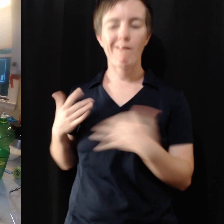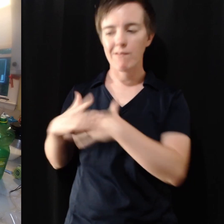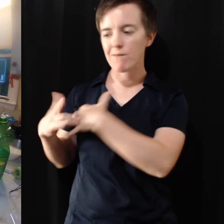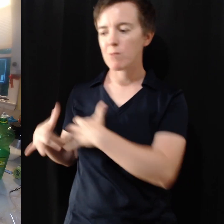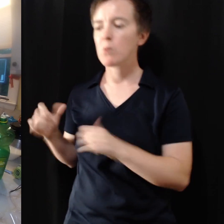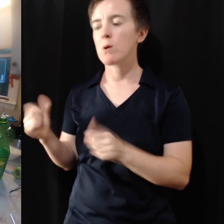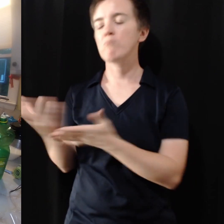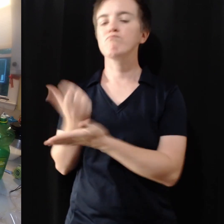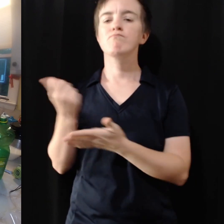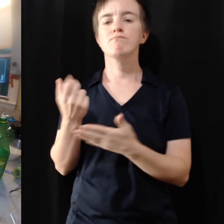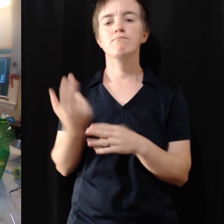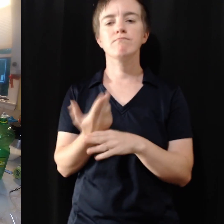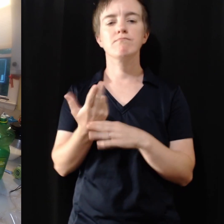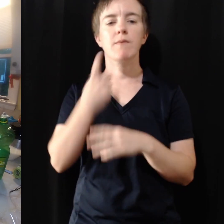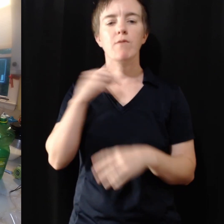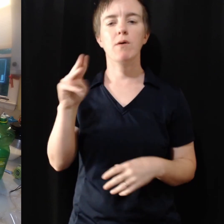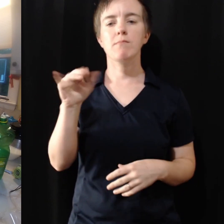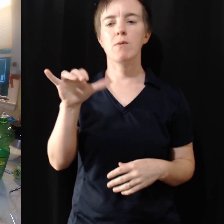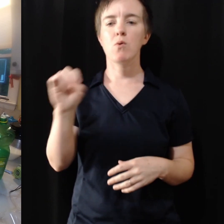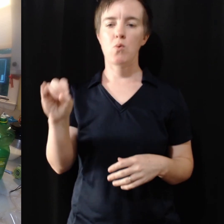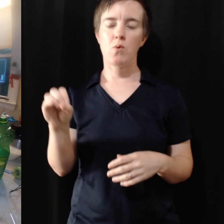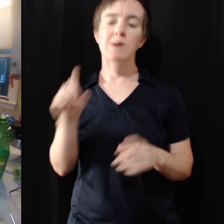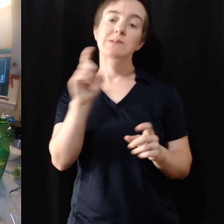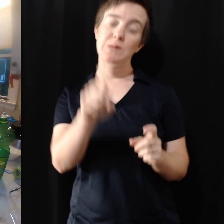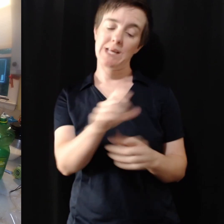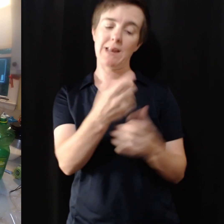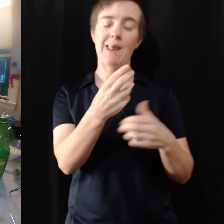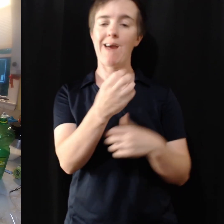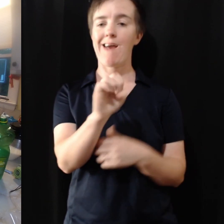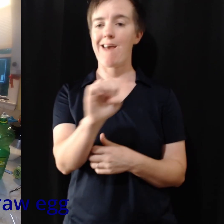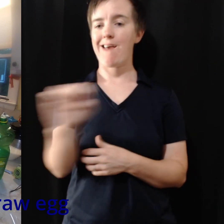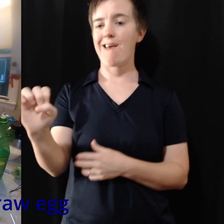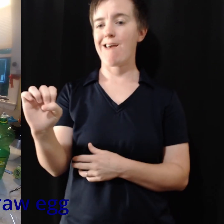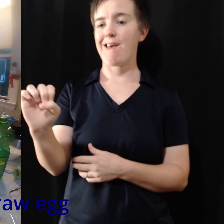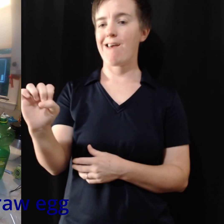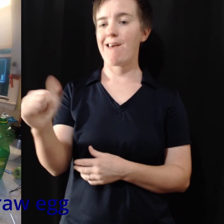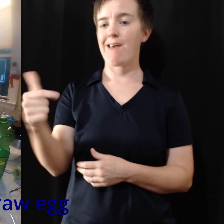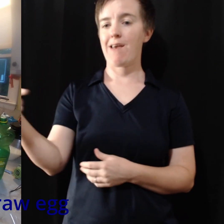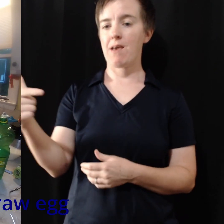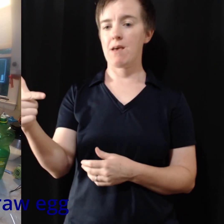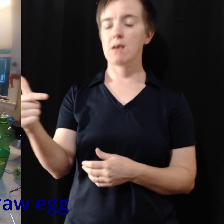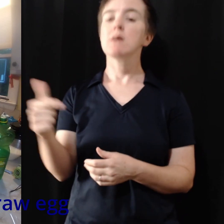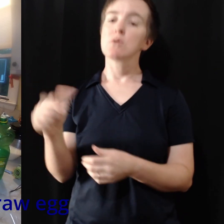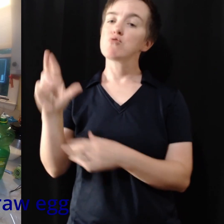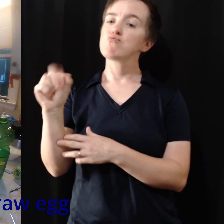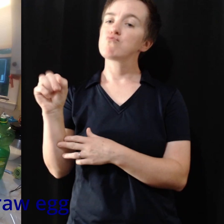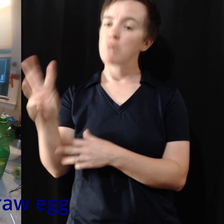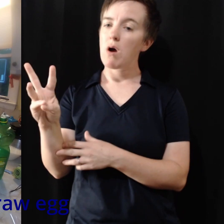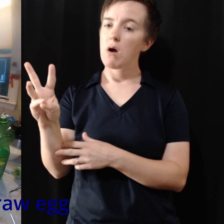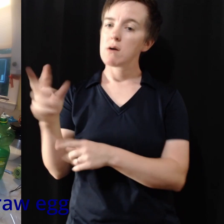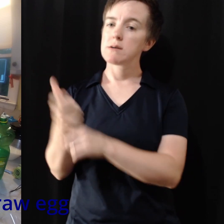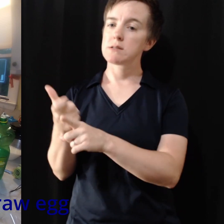you can use to make mayonnaise. So an egg is necessary, the whole egg, and it's raw.